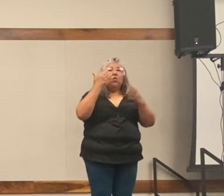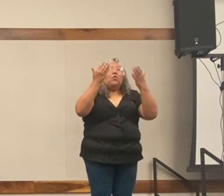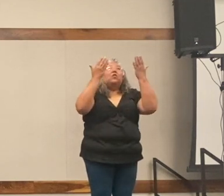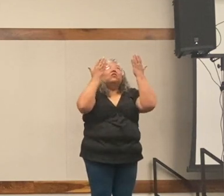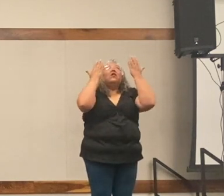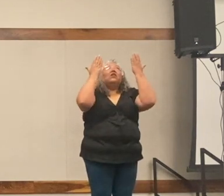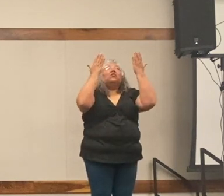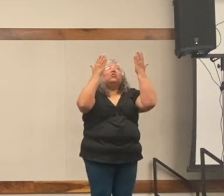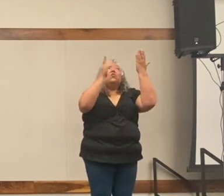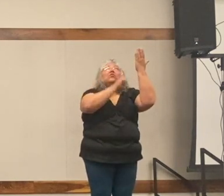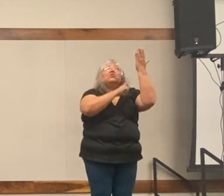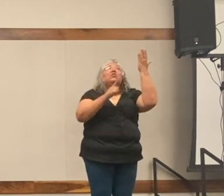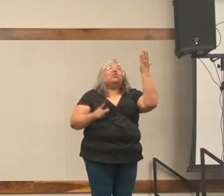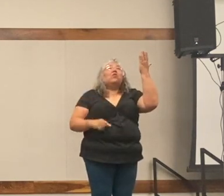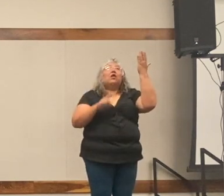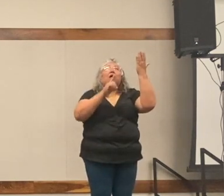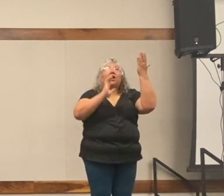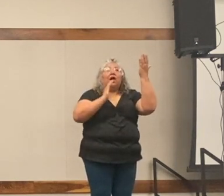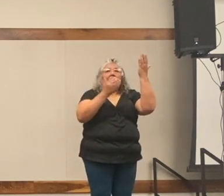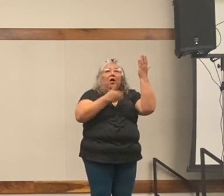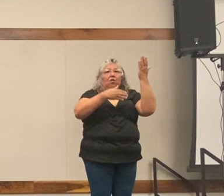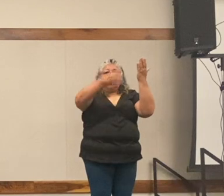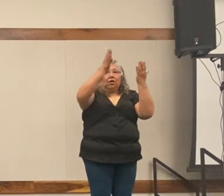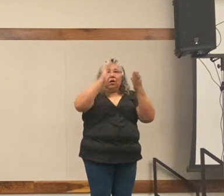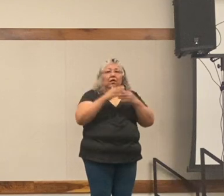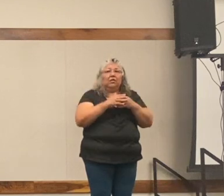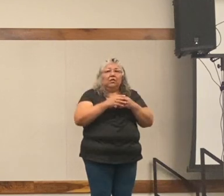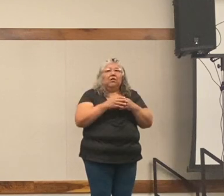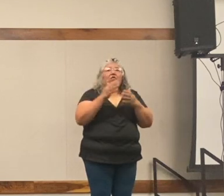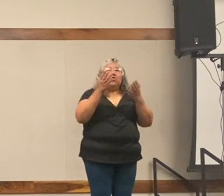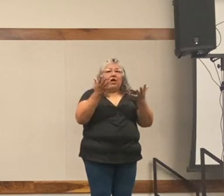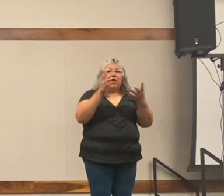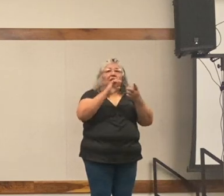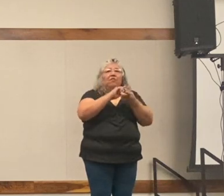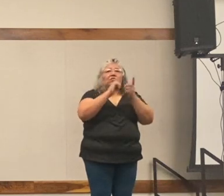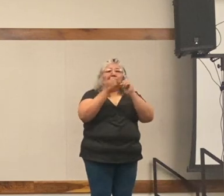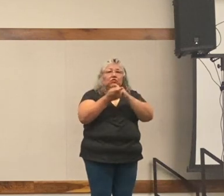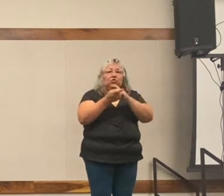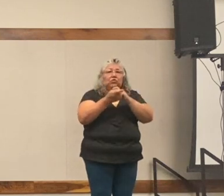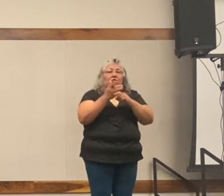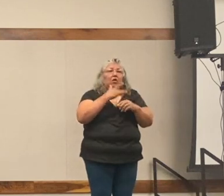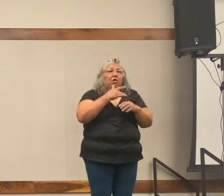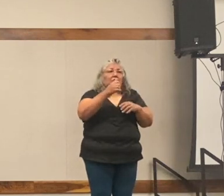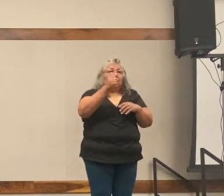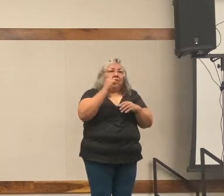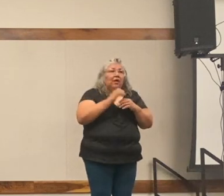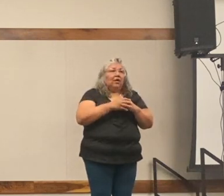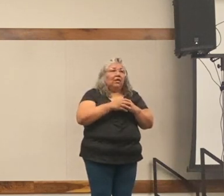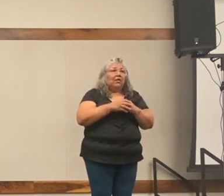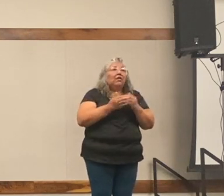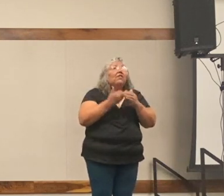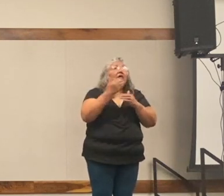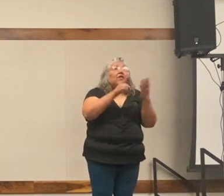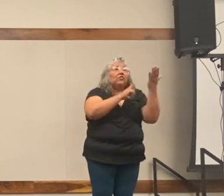you, the Lord, are God, and that you have turned their hearts back. Then the Lord's